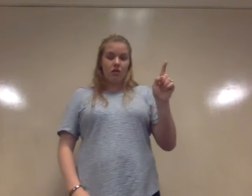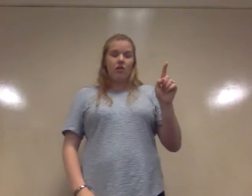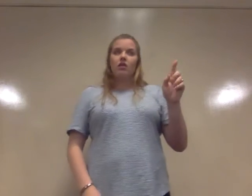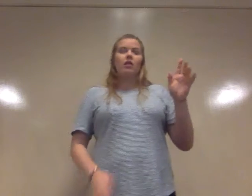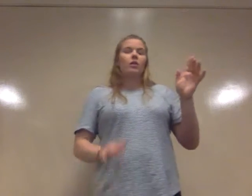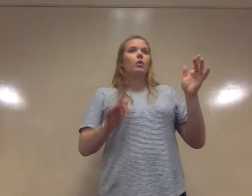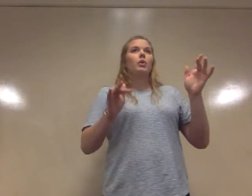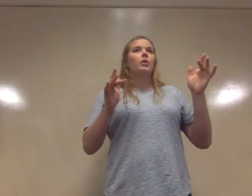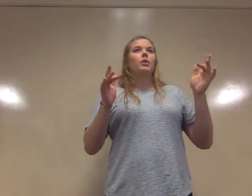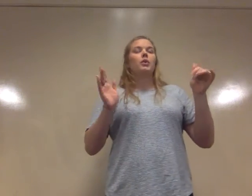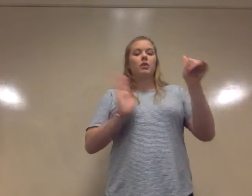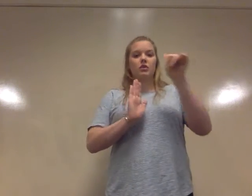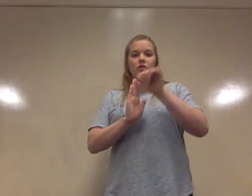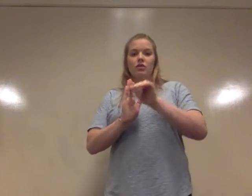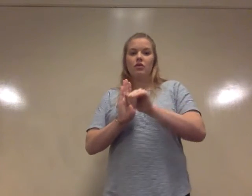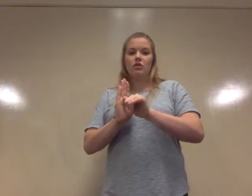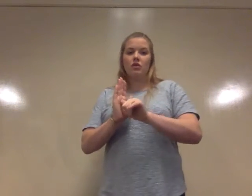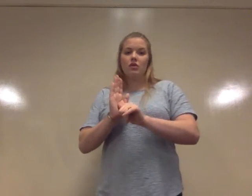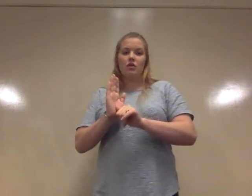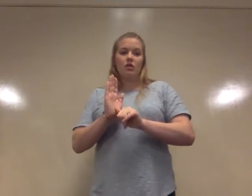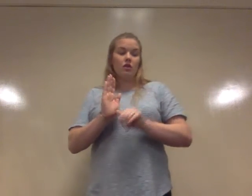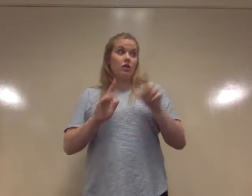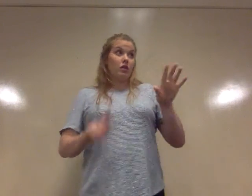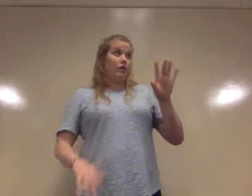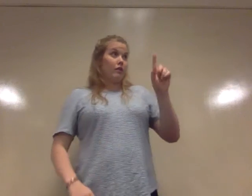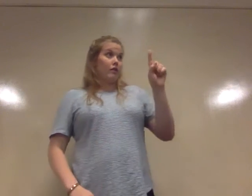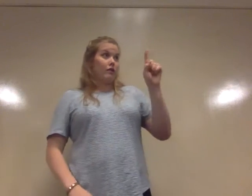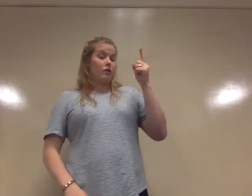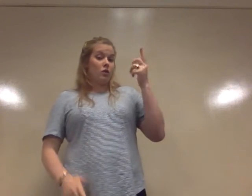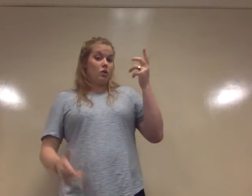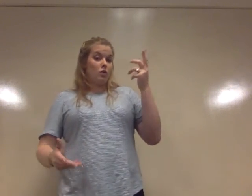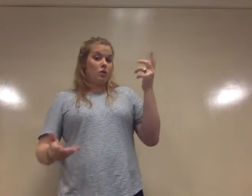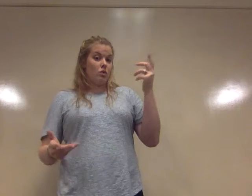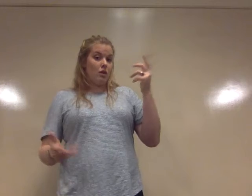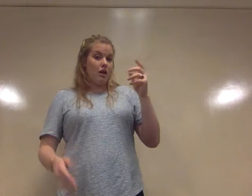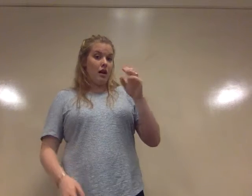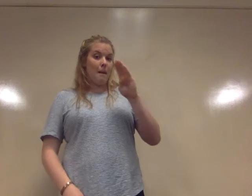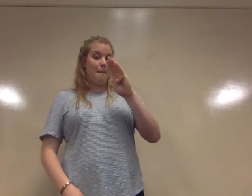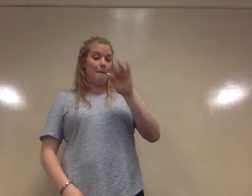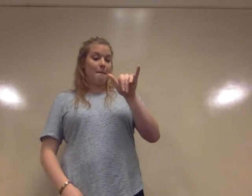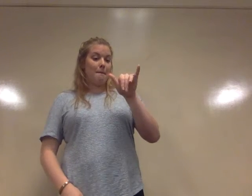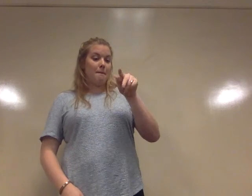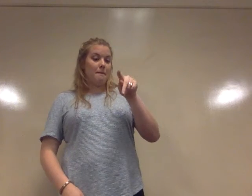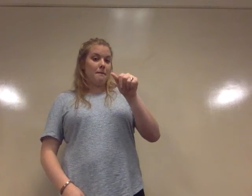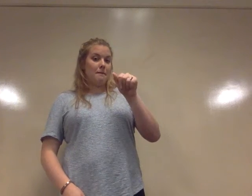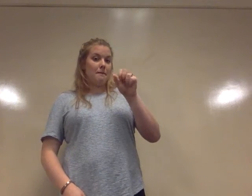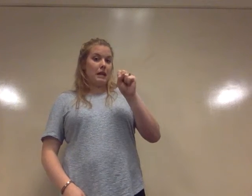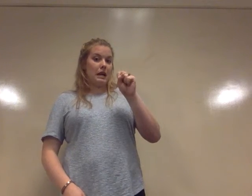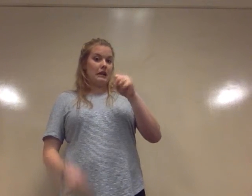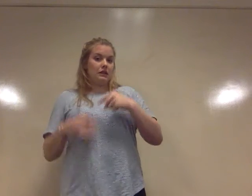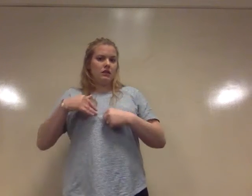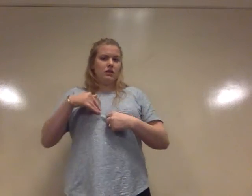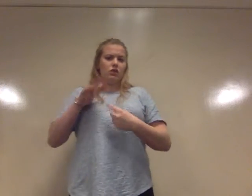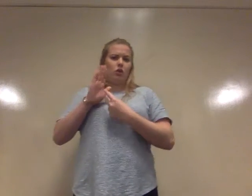and in 1967 he did his first bypass graft at the clinic, coronary artery bypass graft. This revolutionary